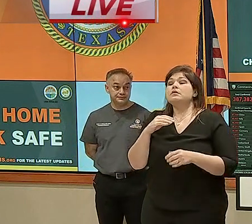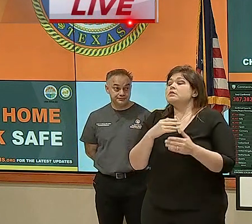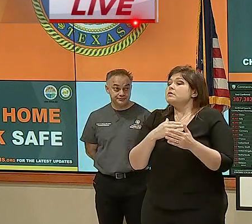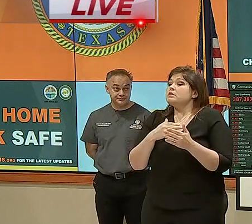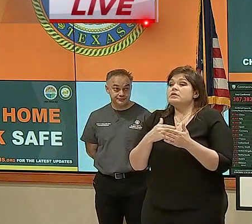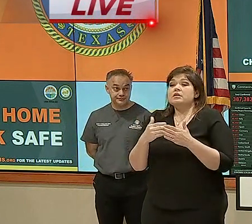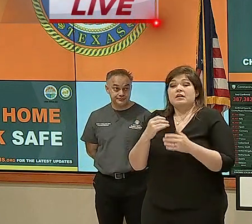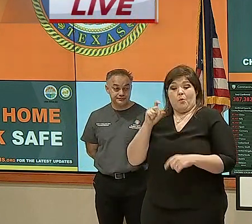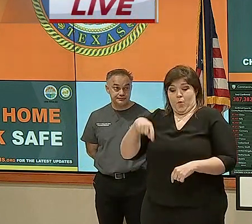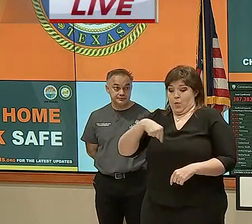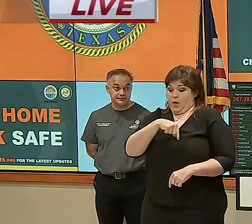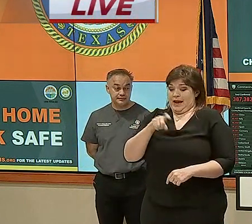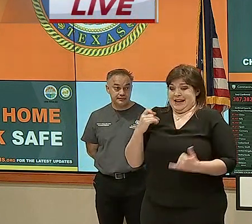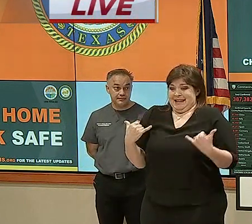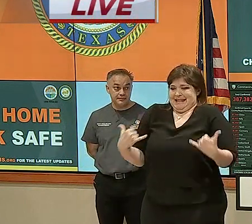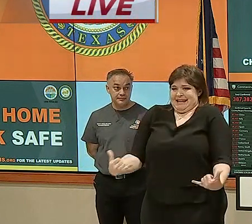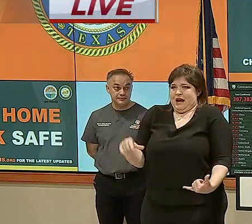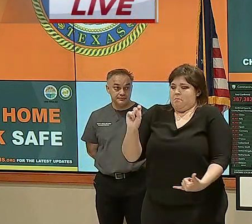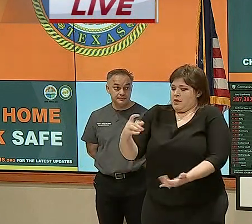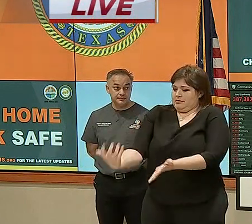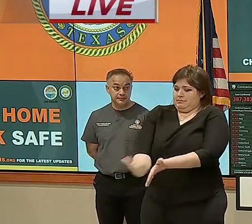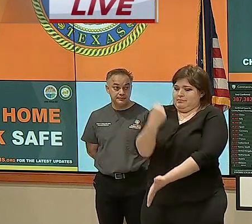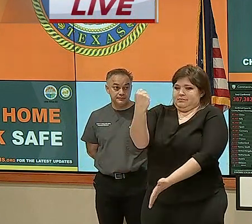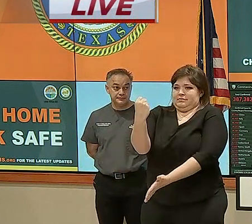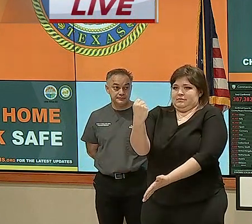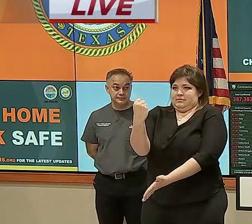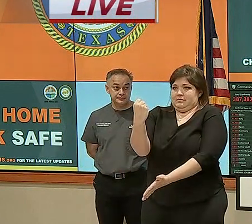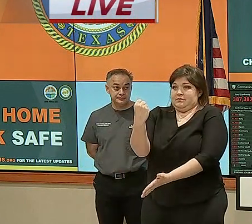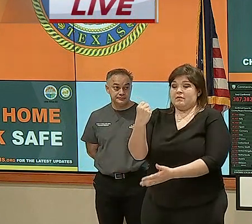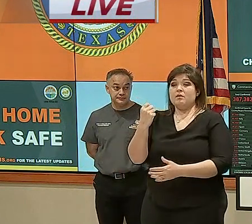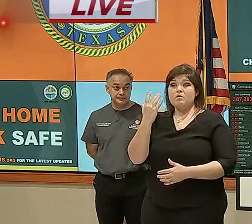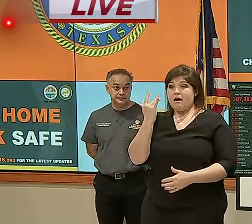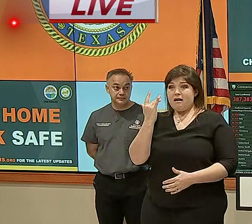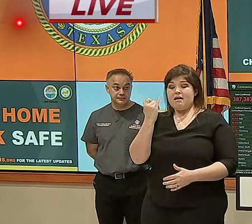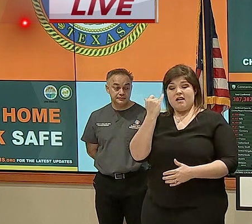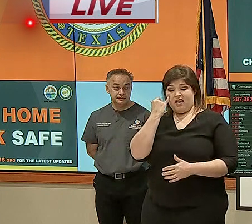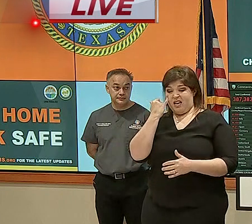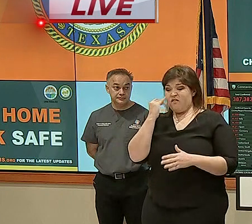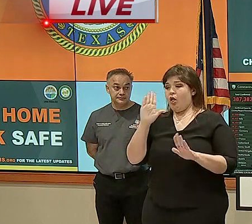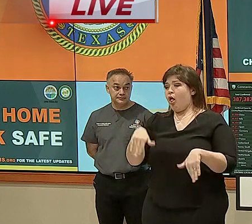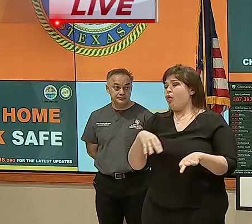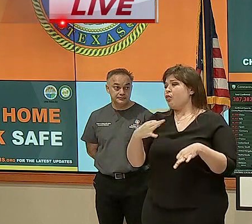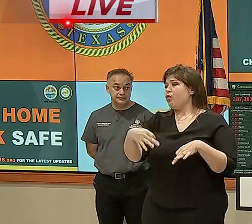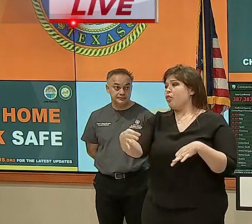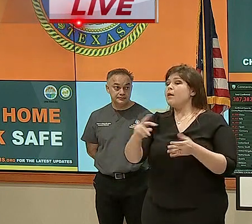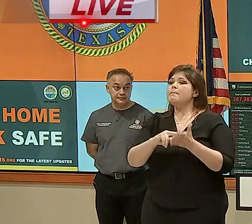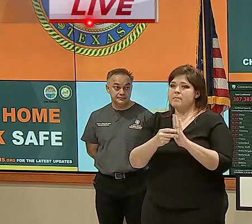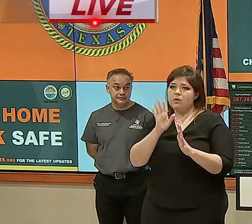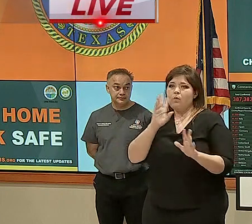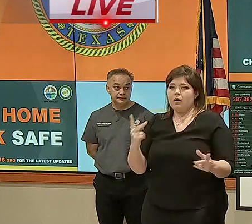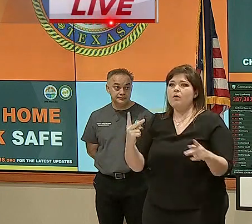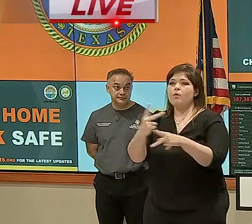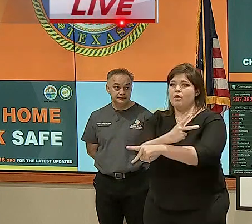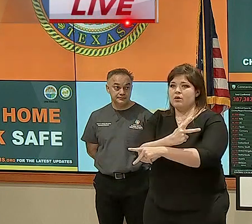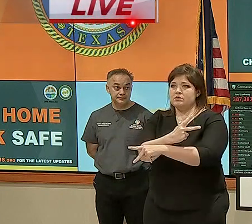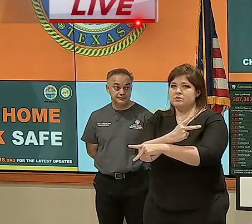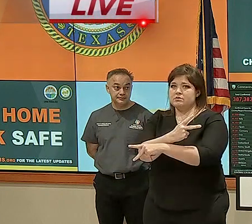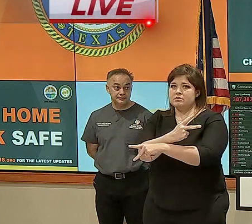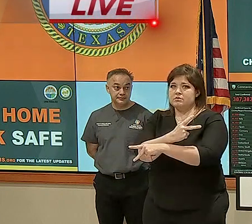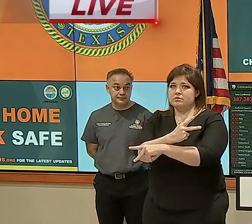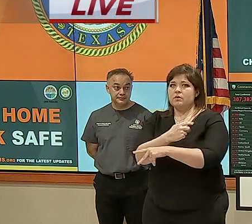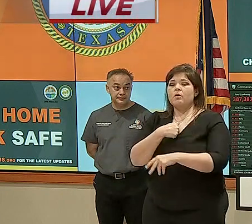act now, then the situation will only get worse? And we keep talking about flattening the curve, but